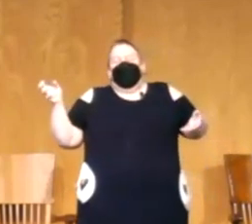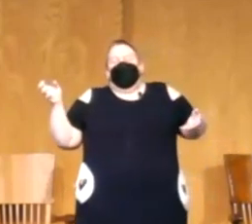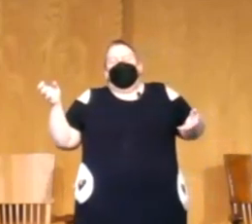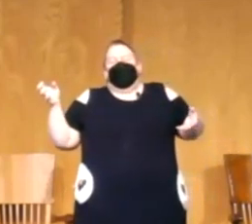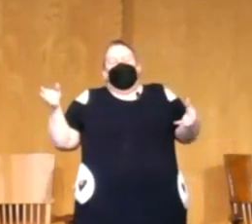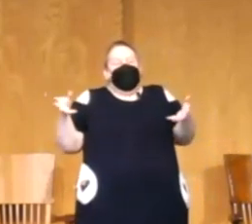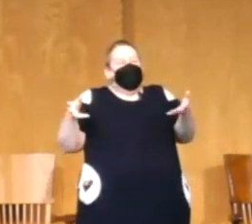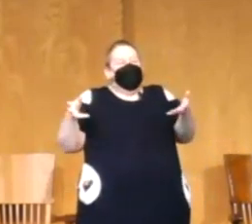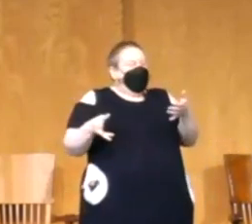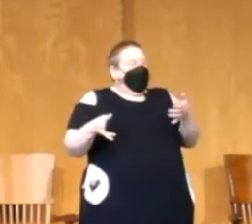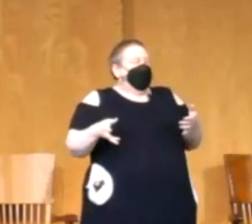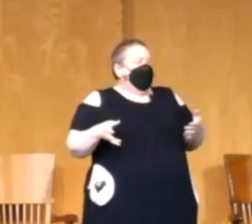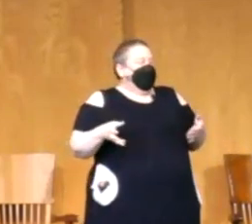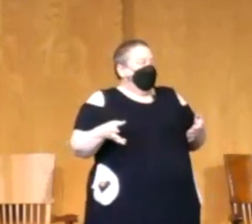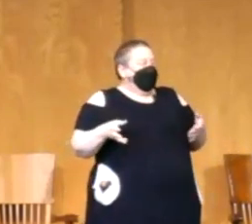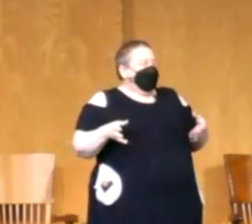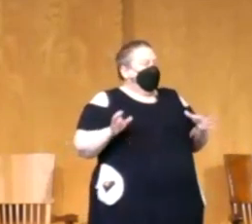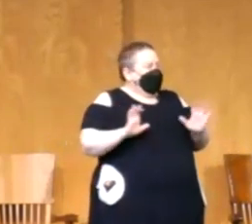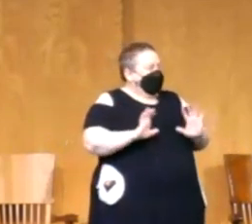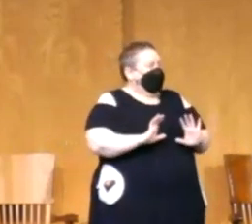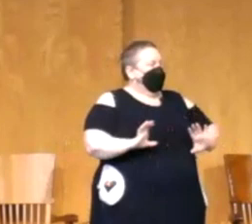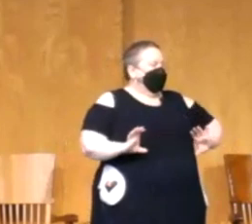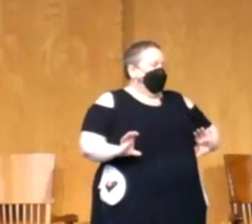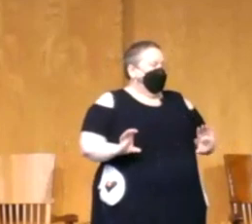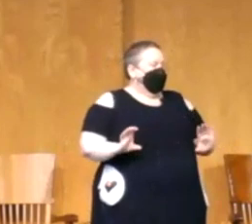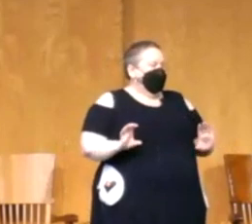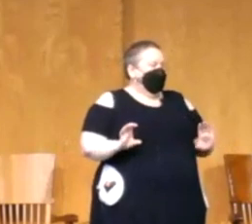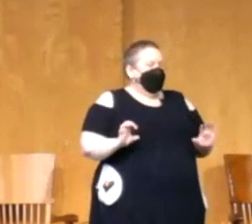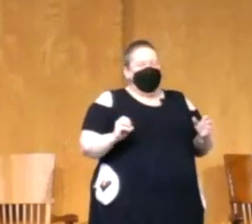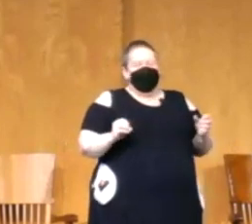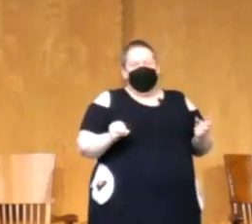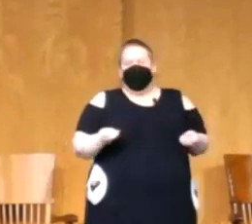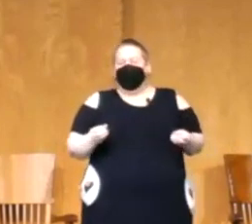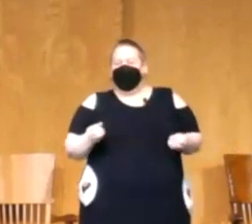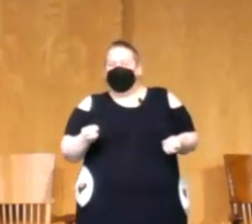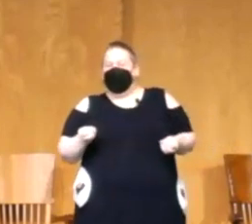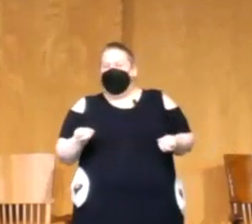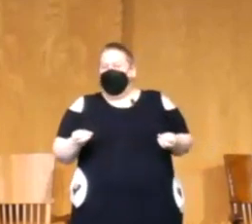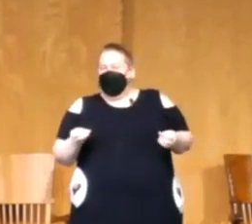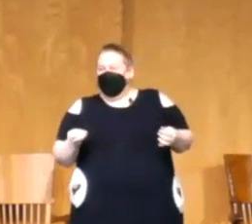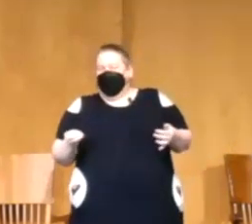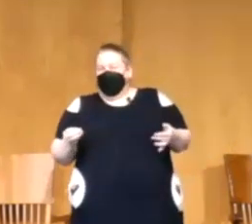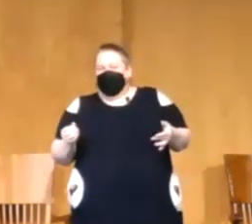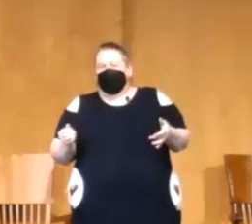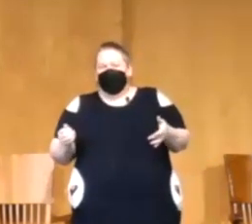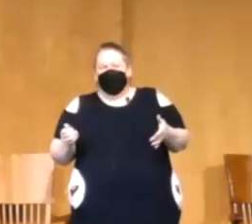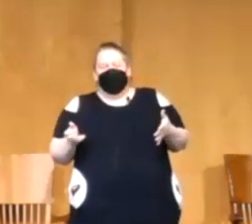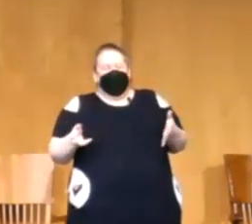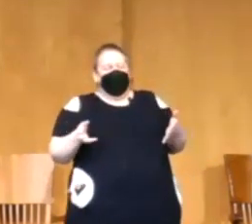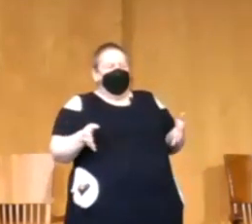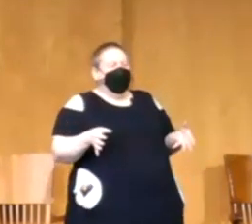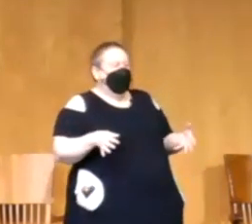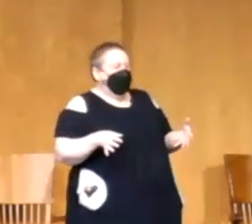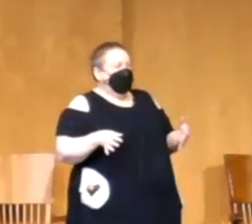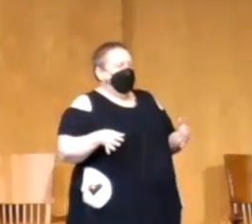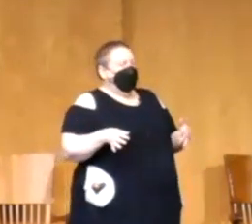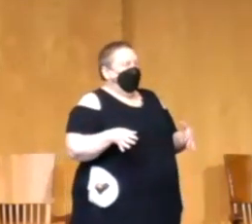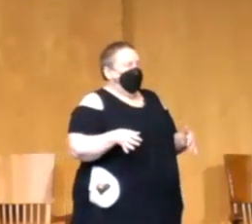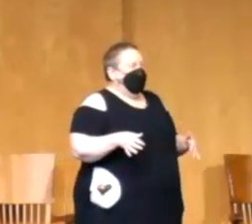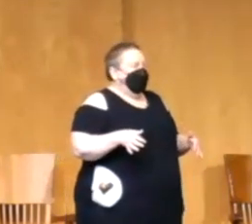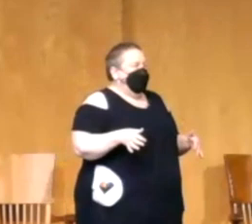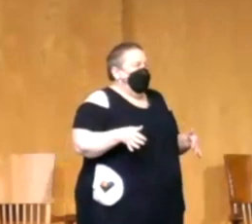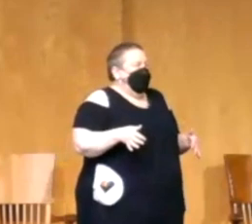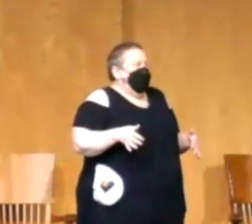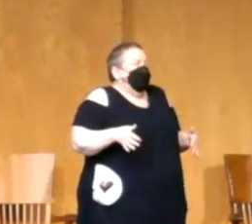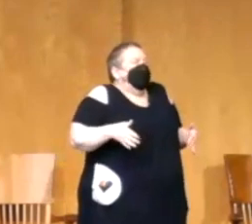And maybe some of you saw the description of the message for today, and you may have had